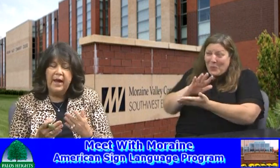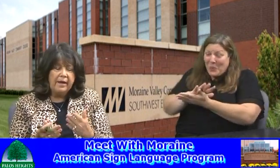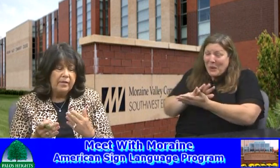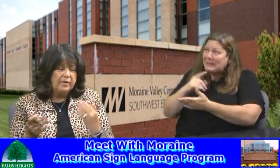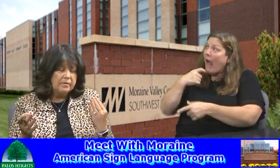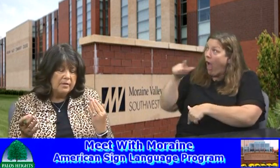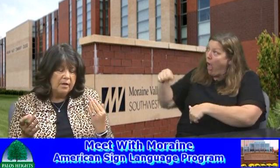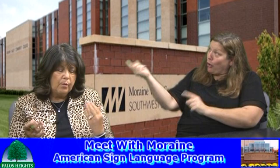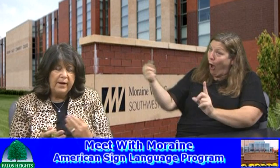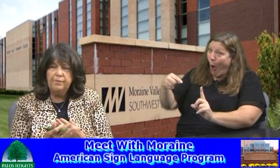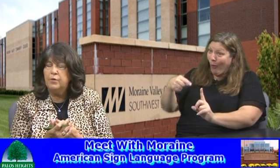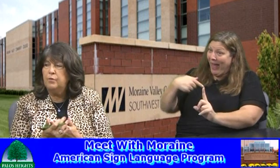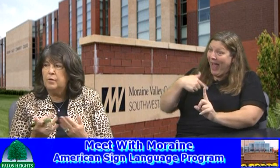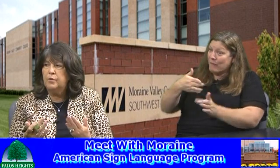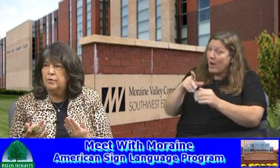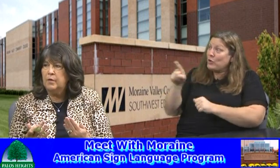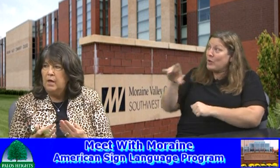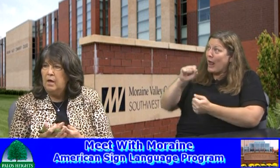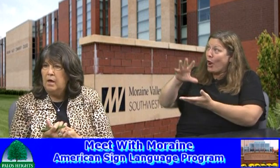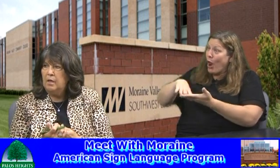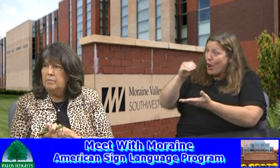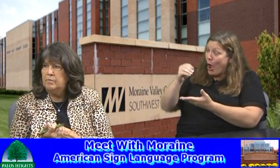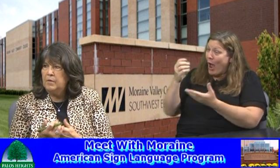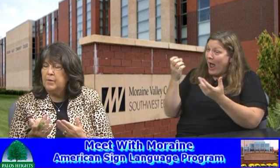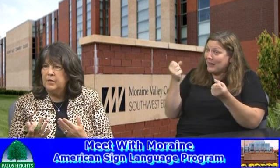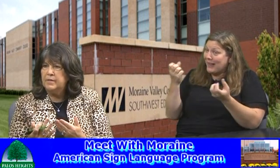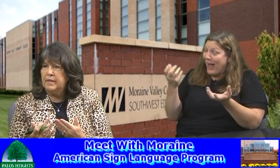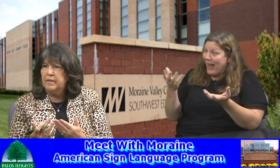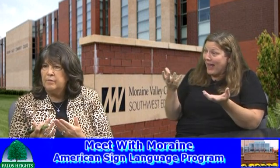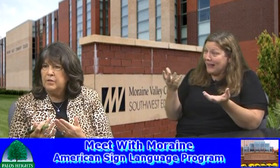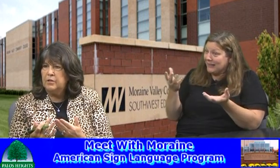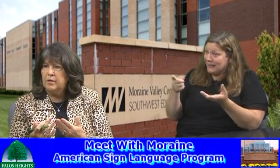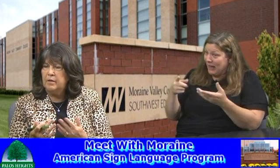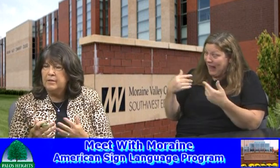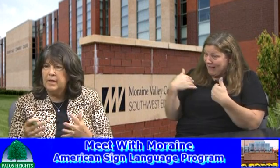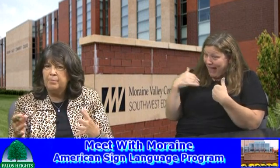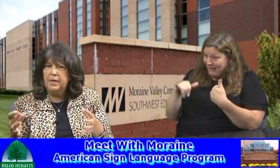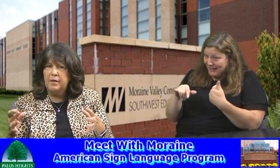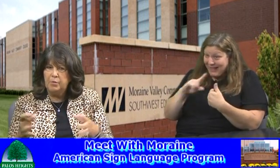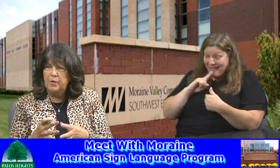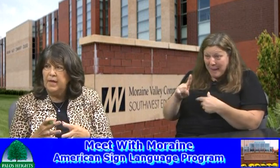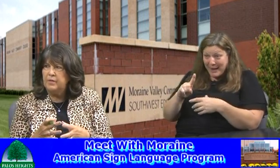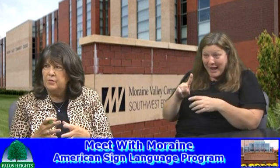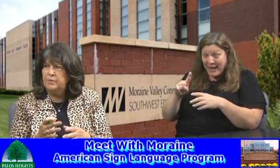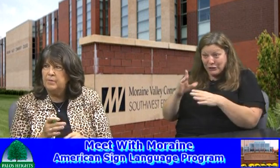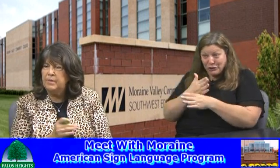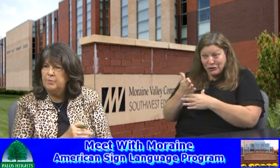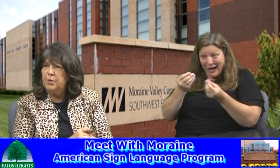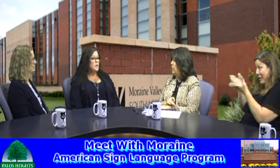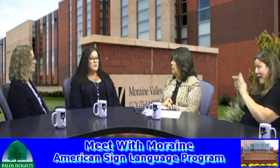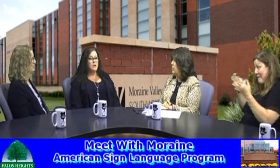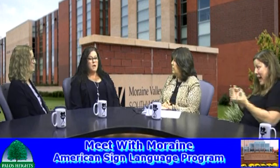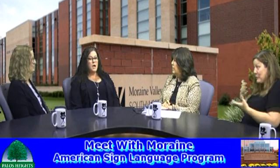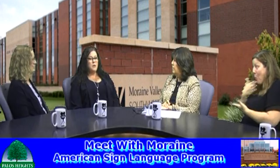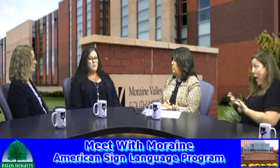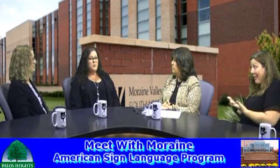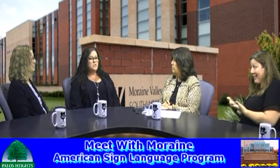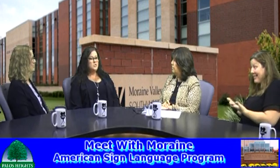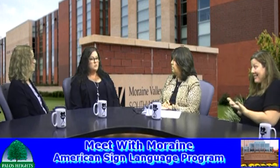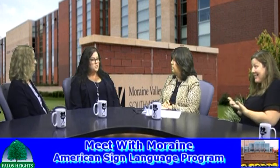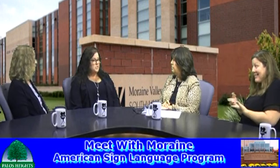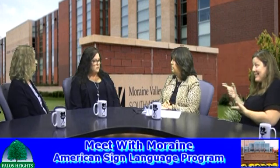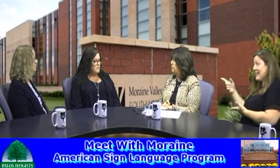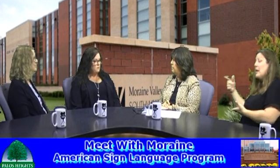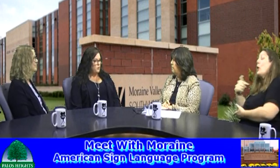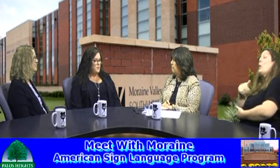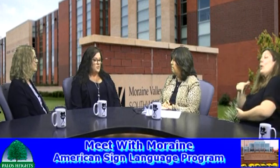schools saying, "Hey, there's a way for you to learn American Sign Language"? Is that being communicated to families pretty well? We